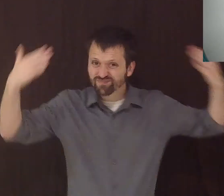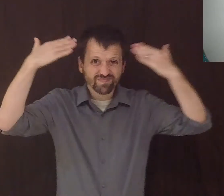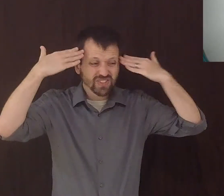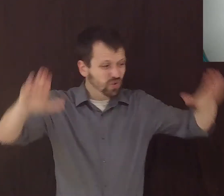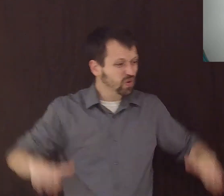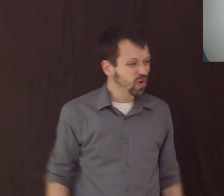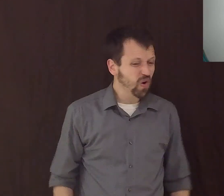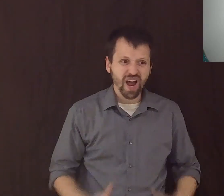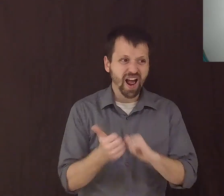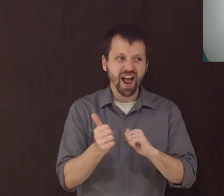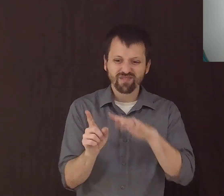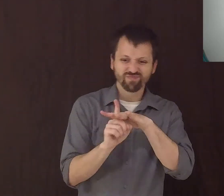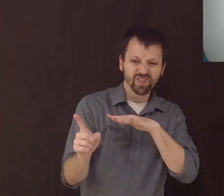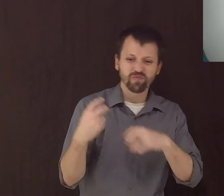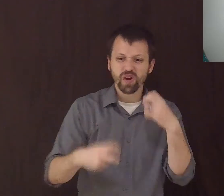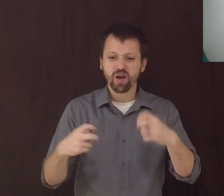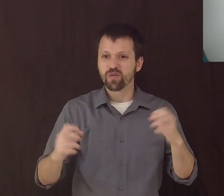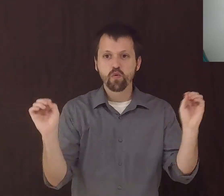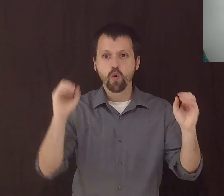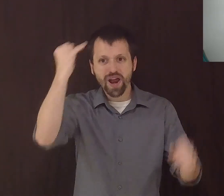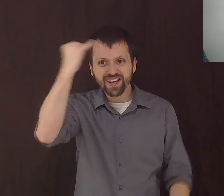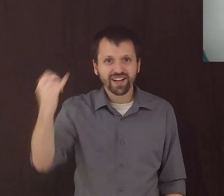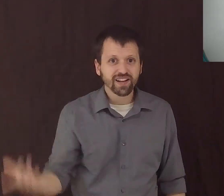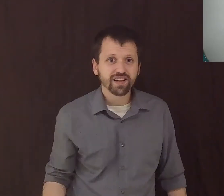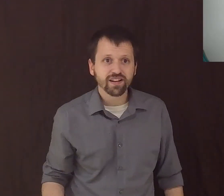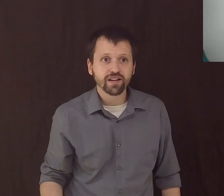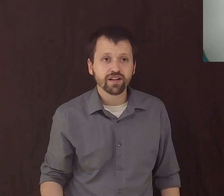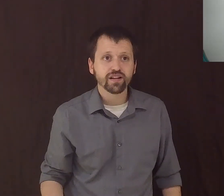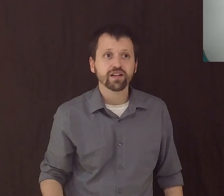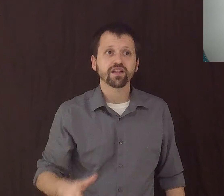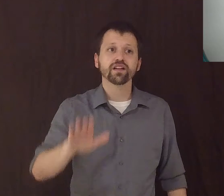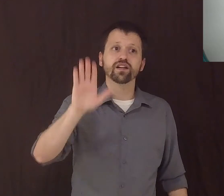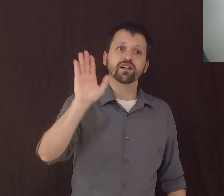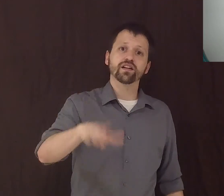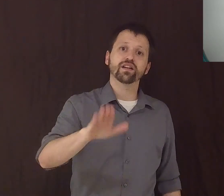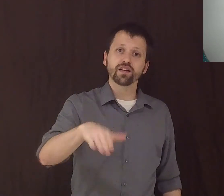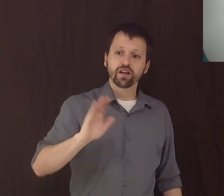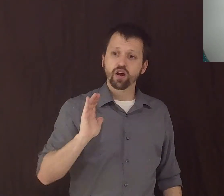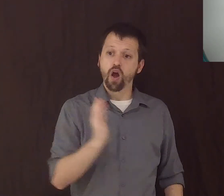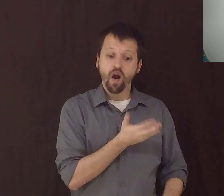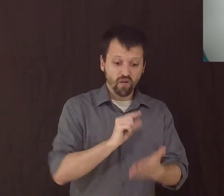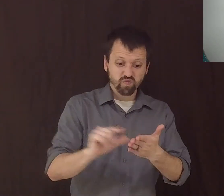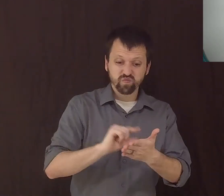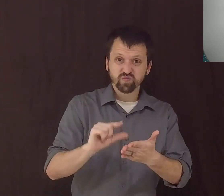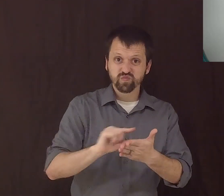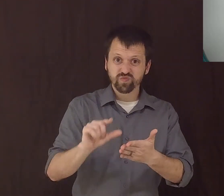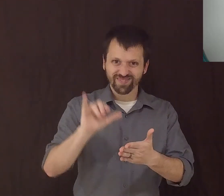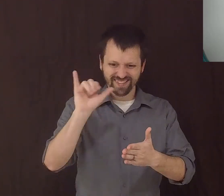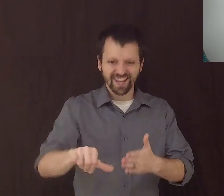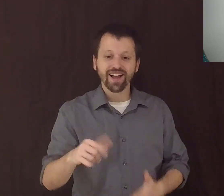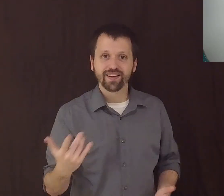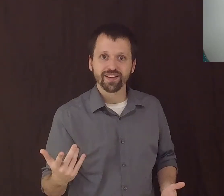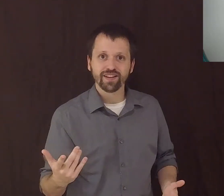know how to get out of the woods, so to speak. And that's exactly what our text is about today. In